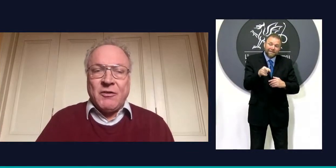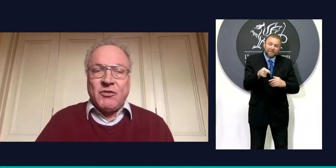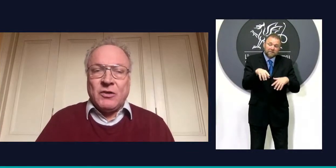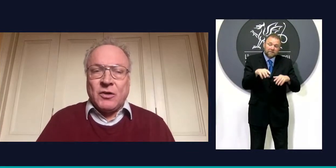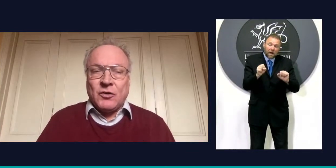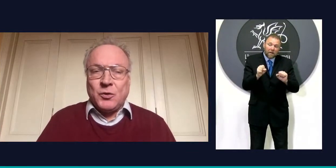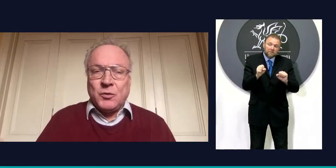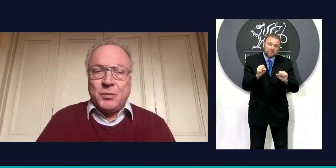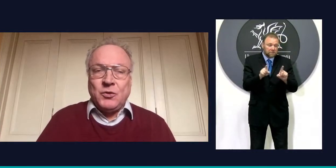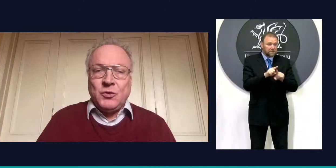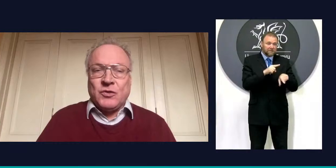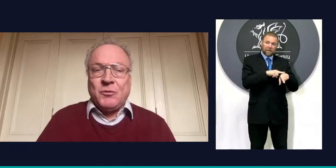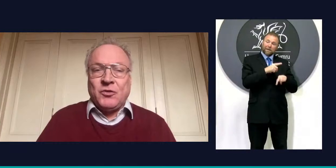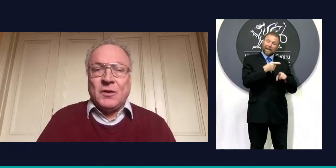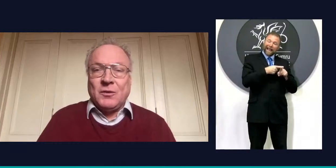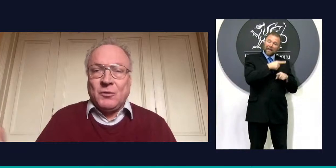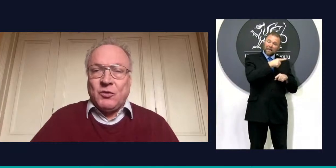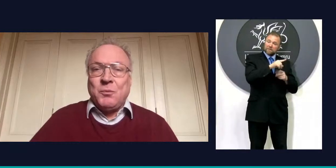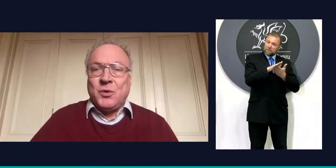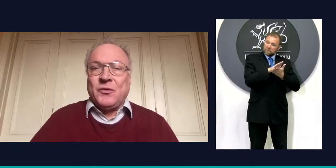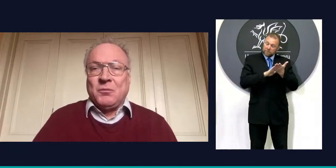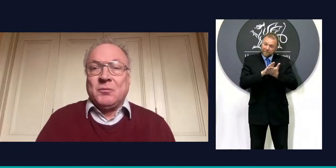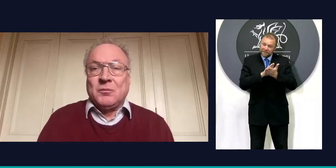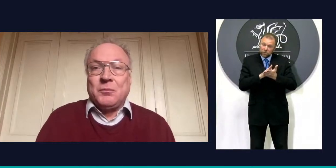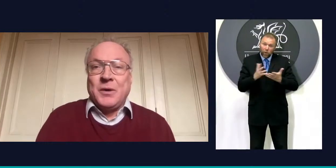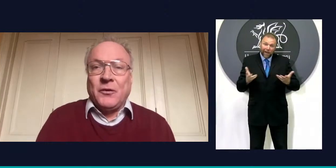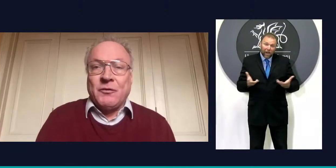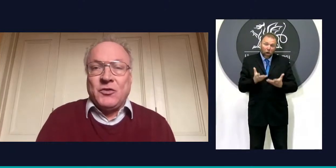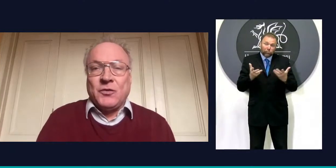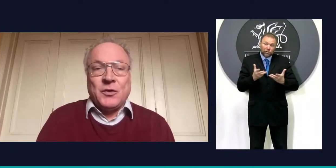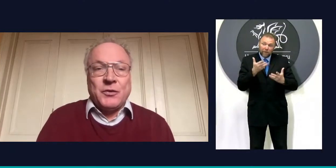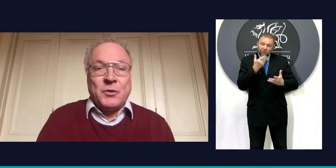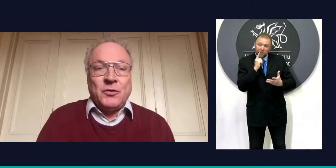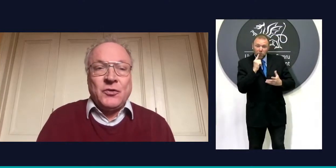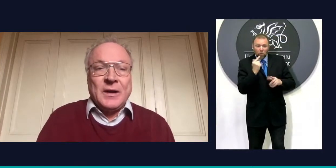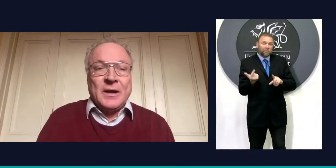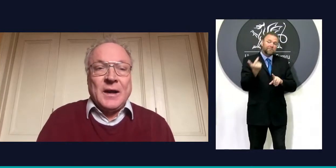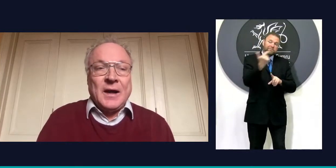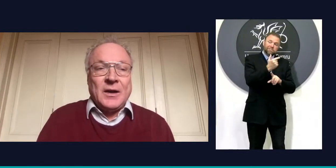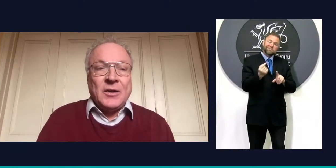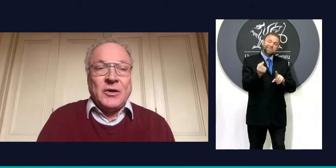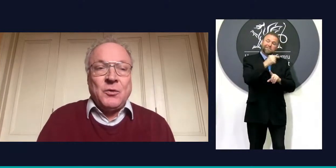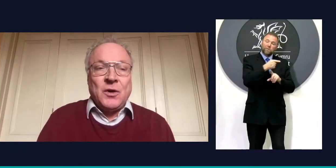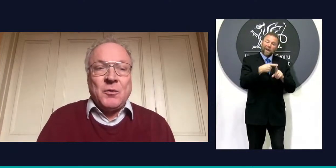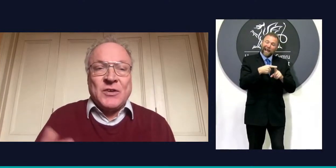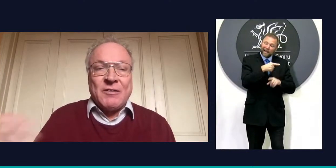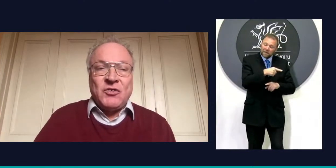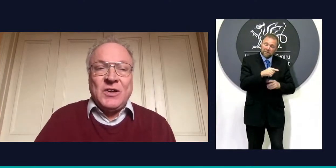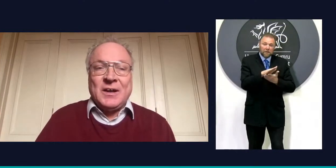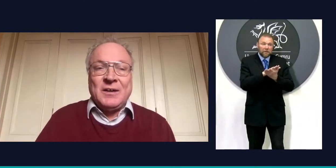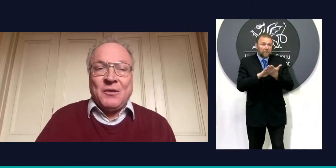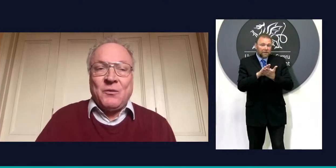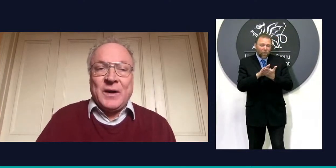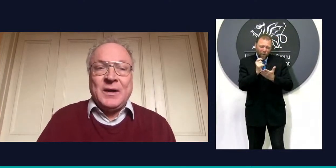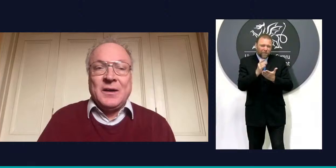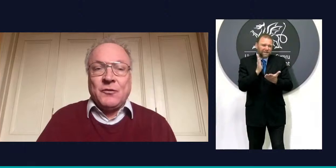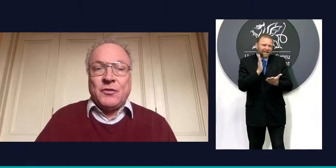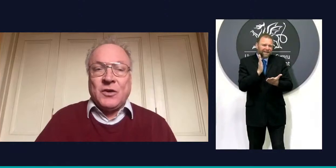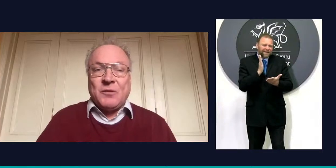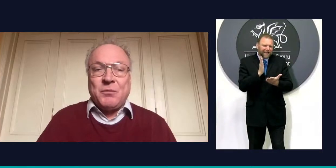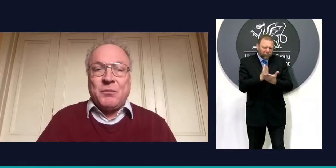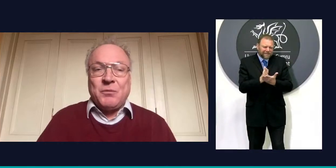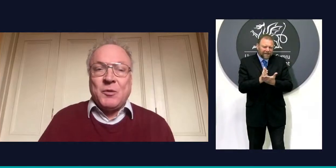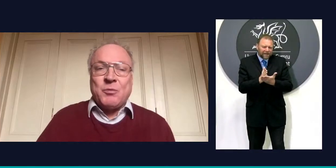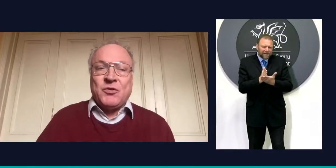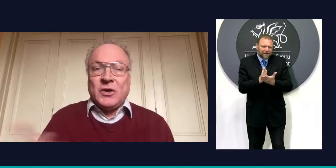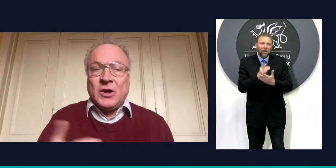aren't you encouraging cross-border booze trip, which would put them beyond the reach of your rules? And aren't you almost guaranteeing that way that,